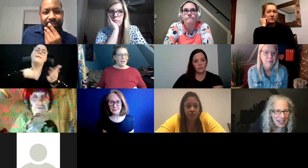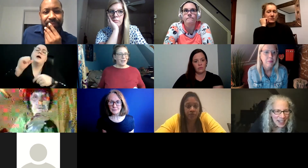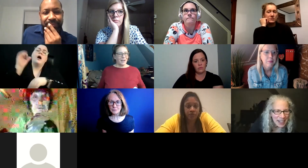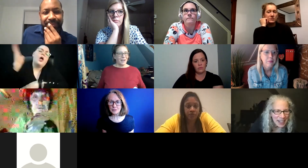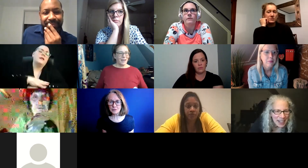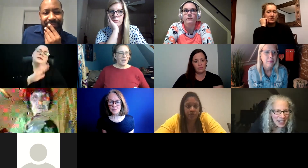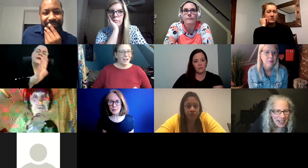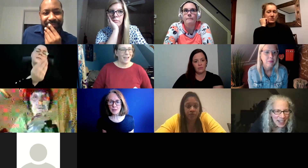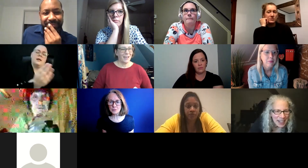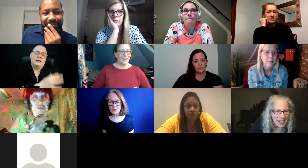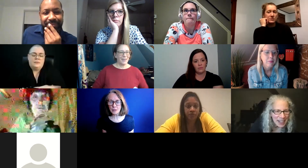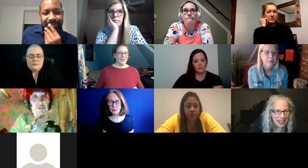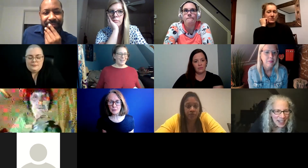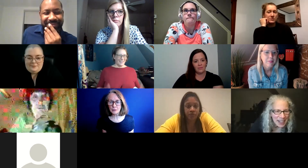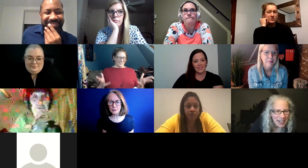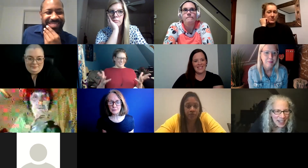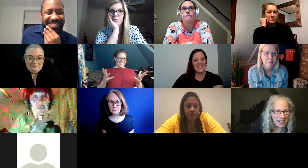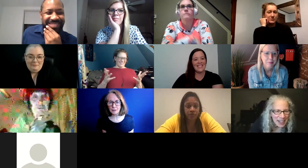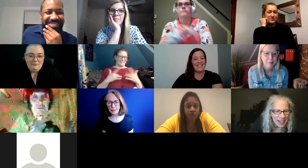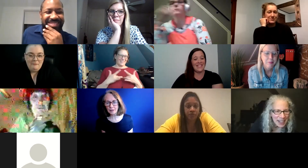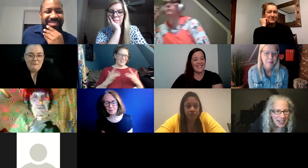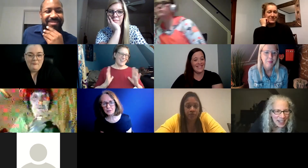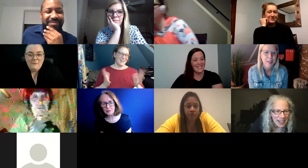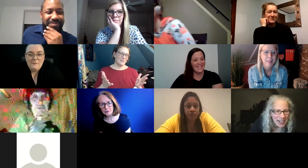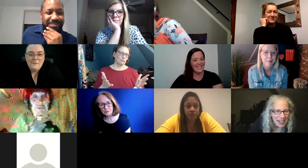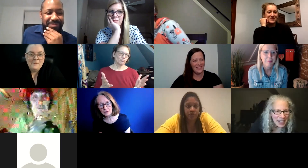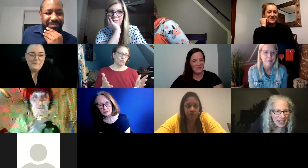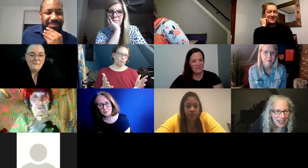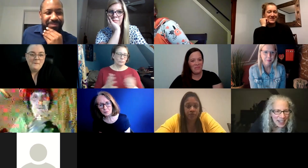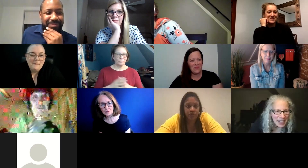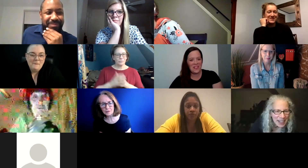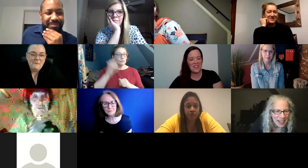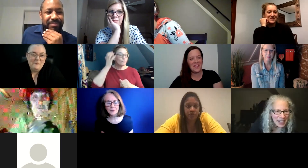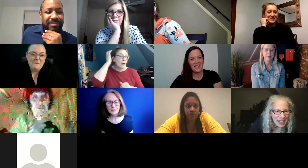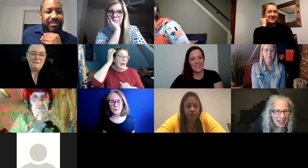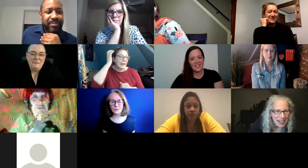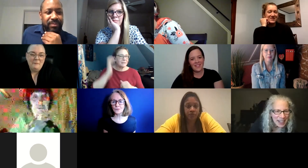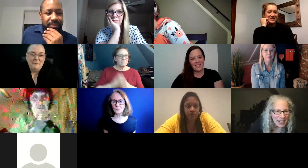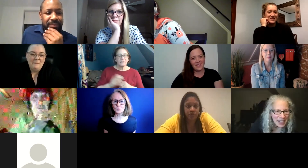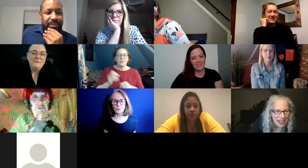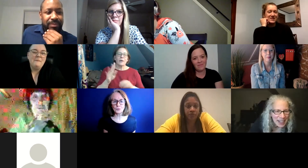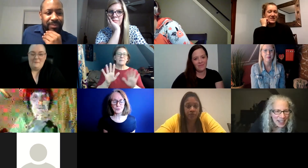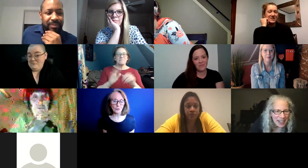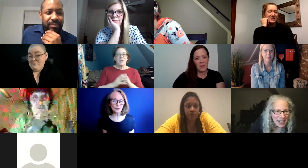Please learn my name sign. Hey, I've been online all day. Give me a break. Oh, poor you.